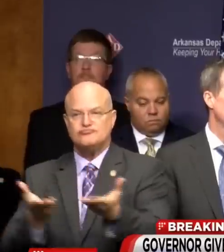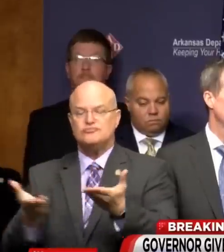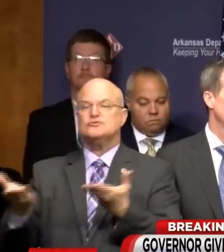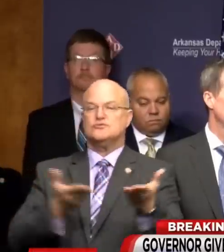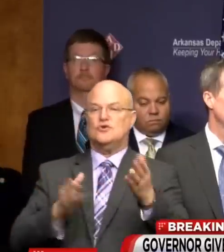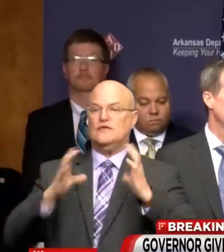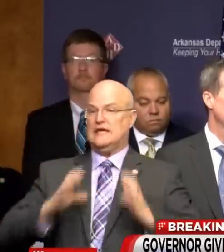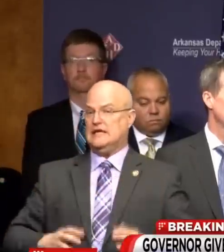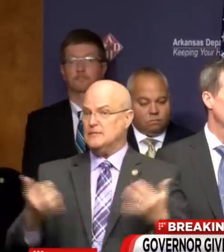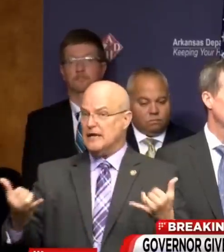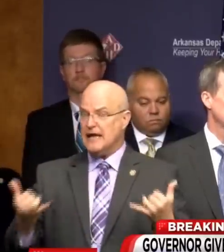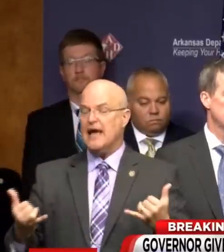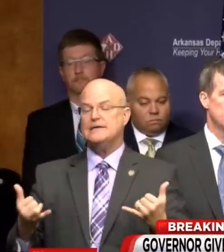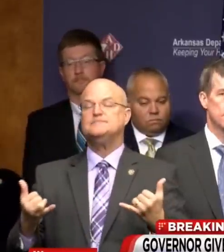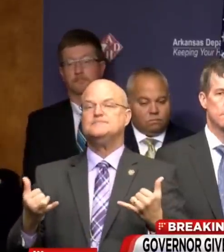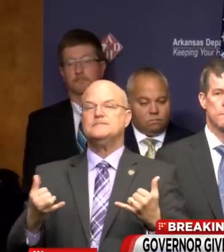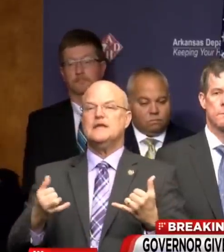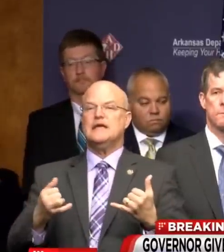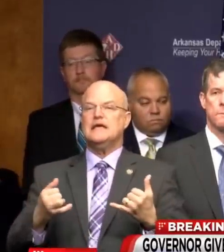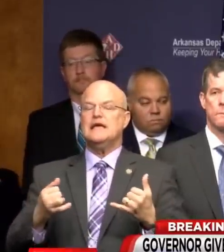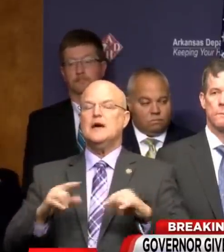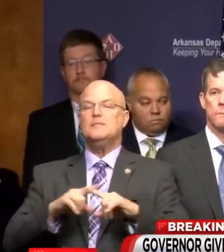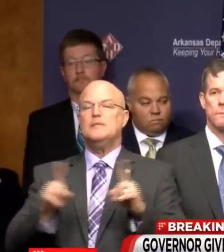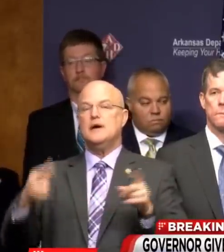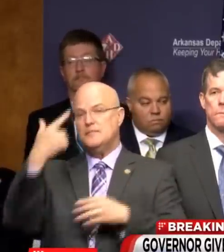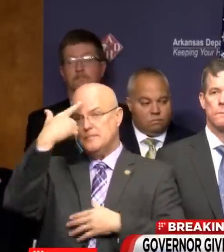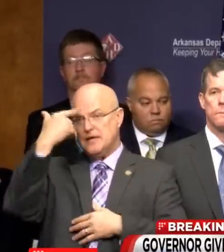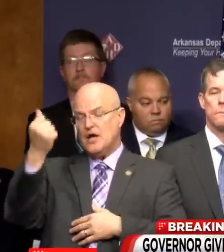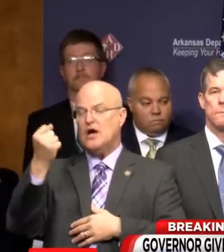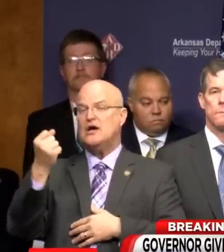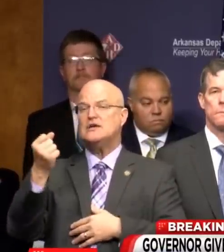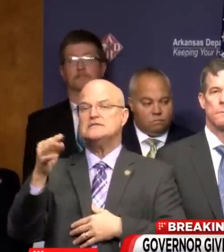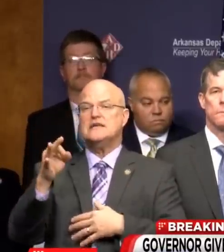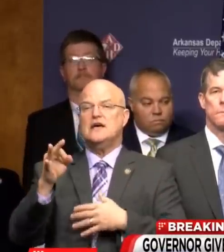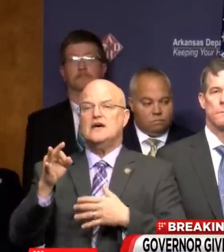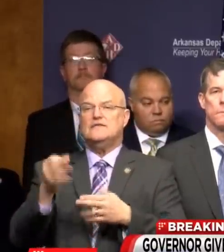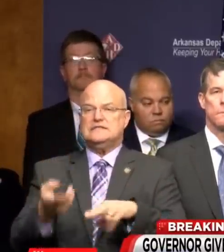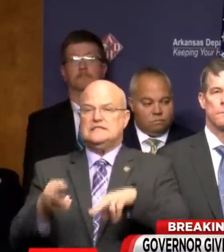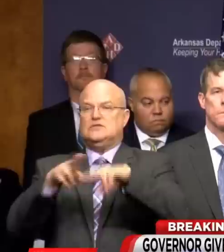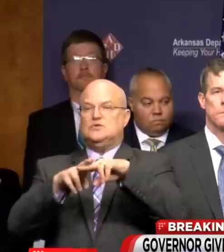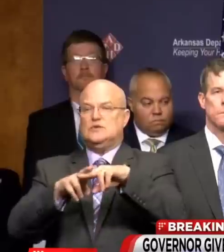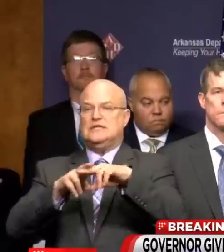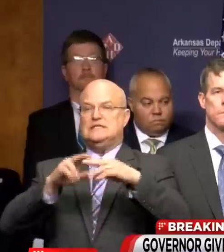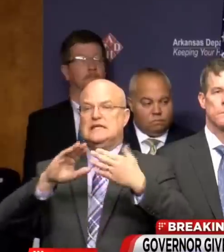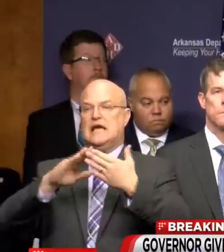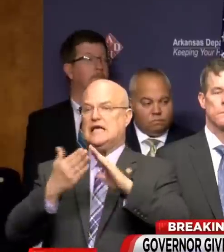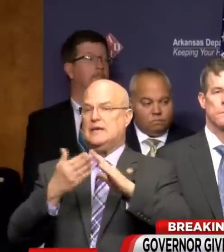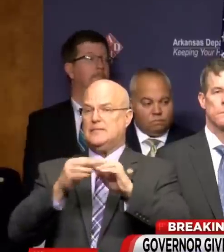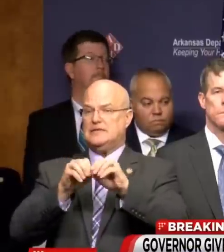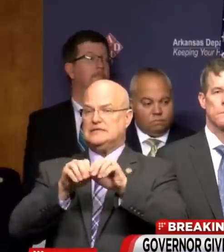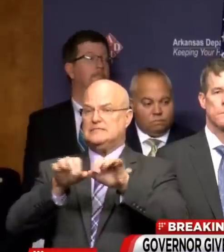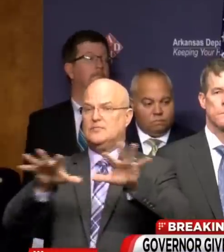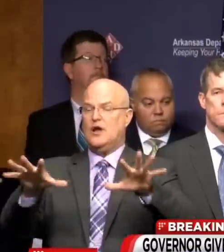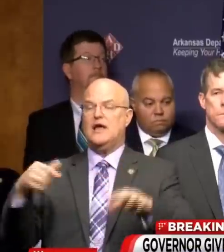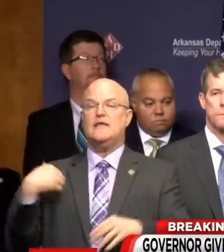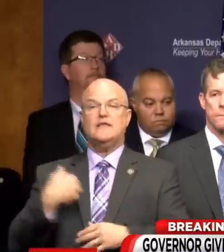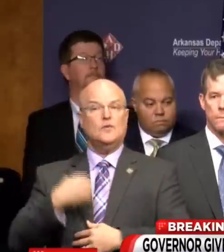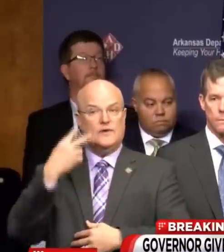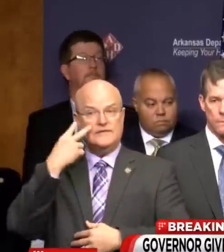customers. It's been spotted, but because of the increased community spread that we have